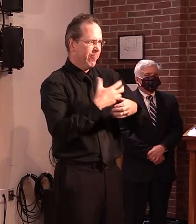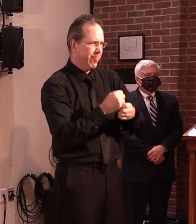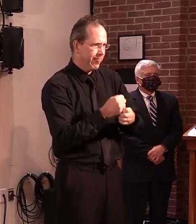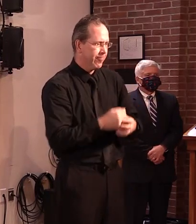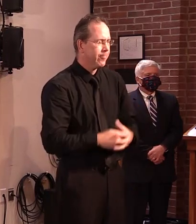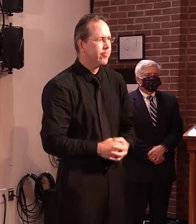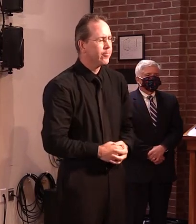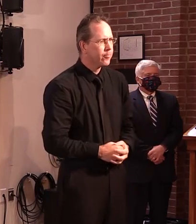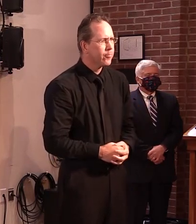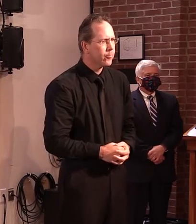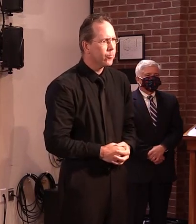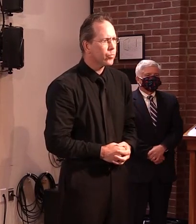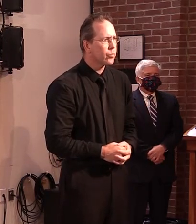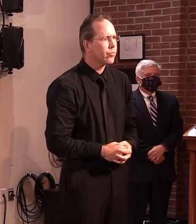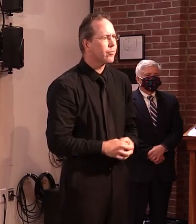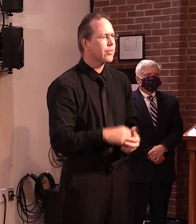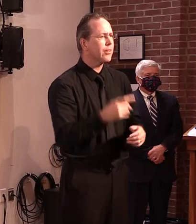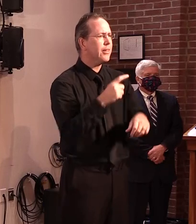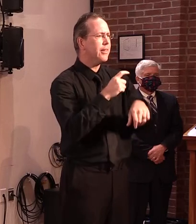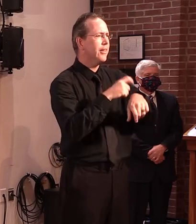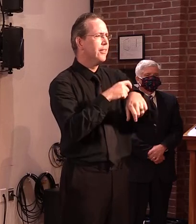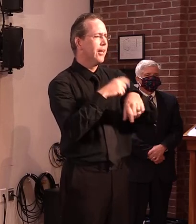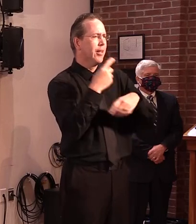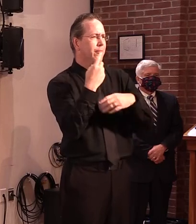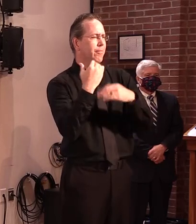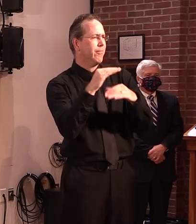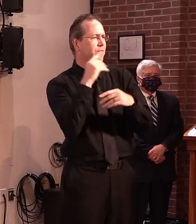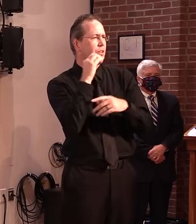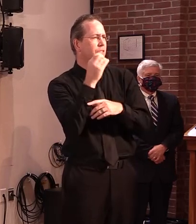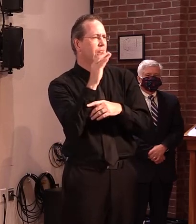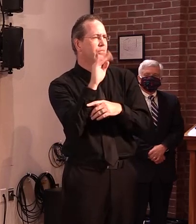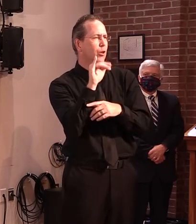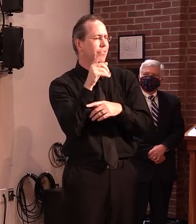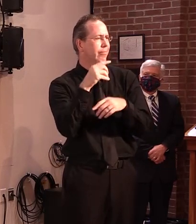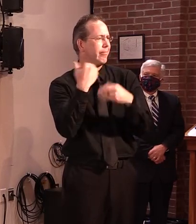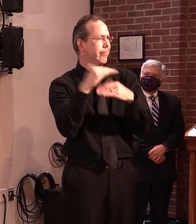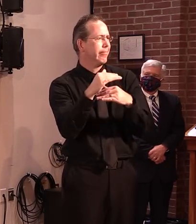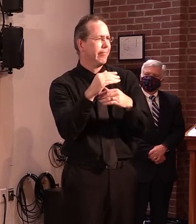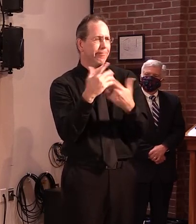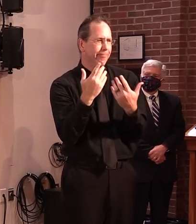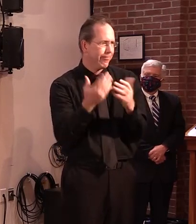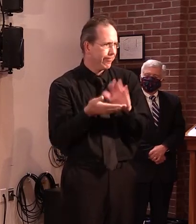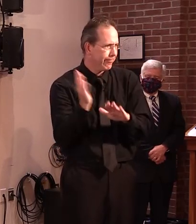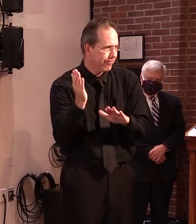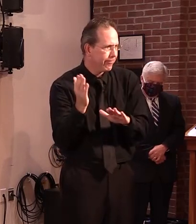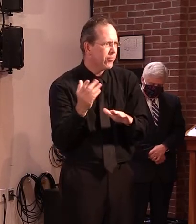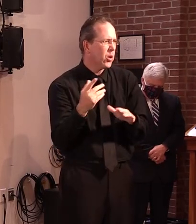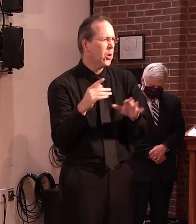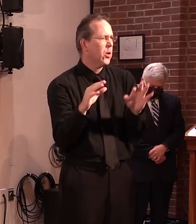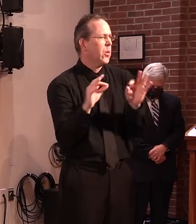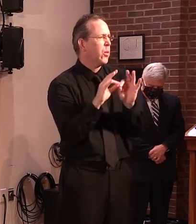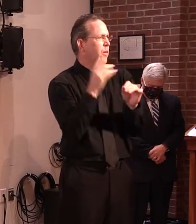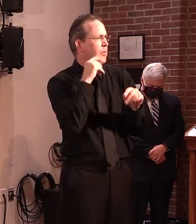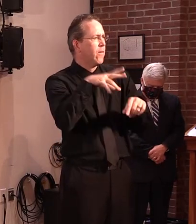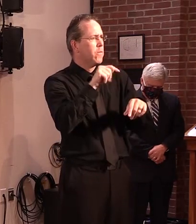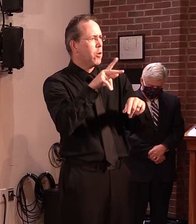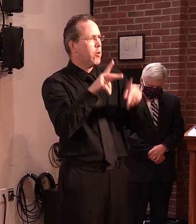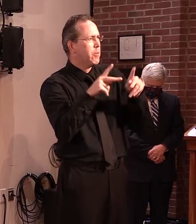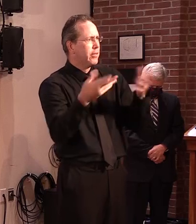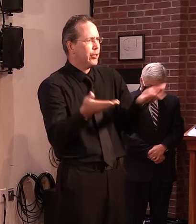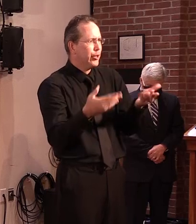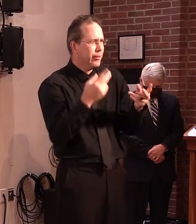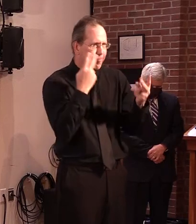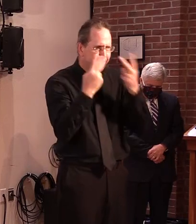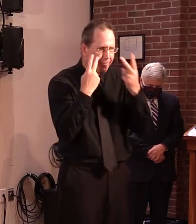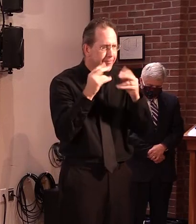questions, but the time was limited. But again, worthwhile for Vermont and for all of us. So with